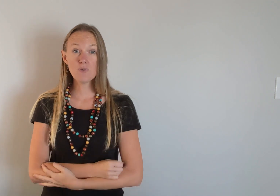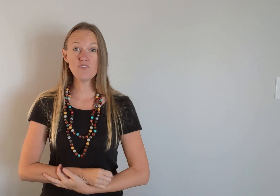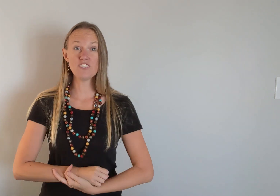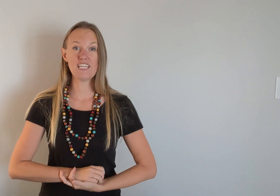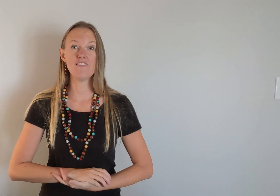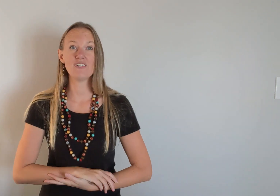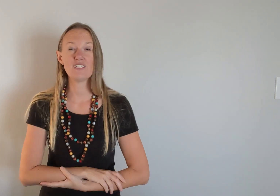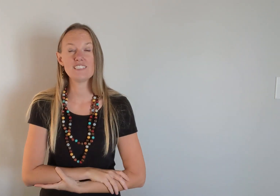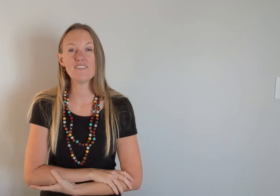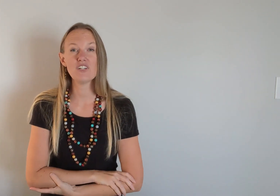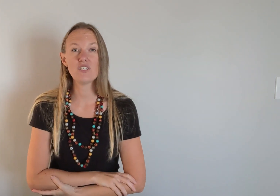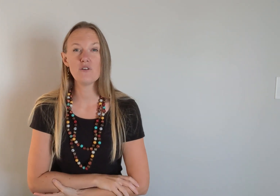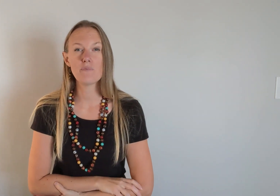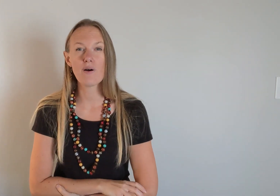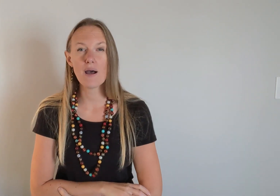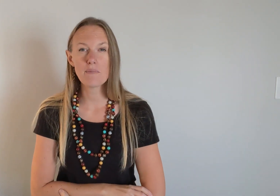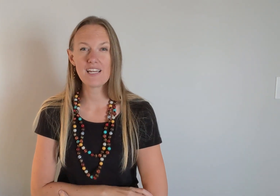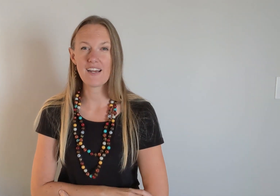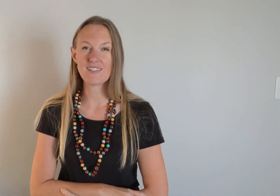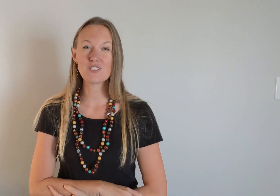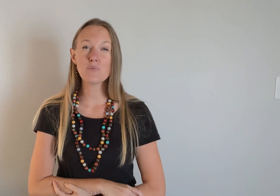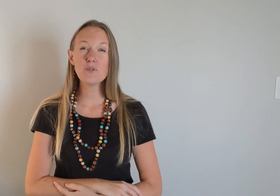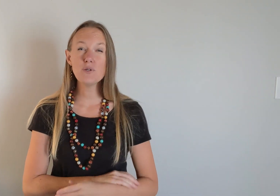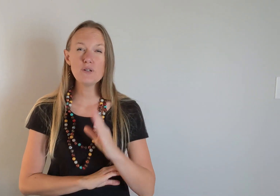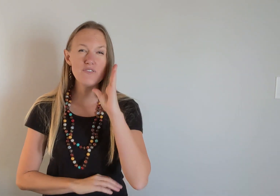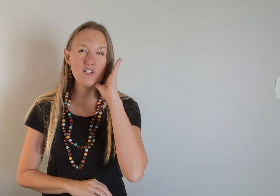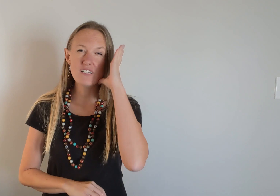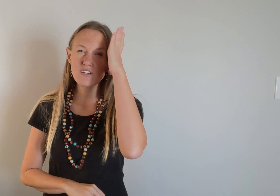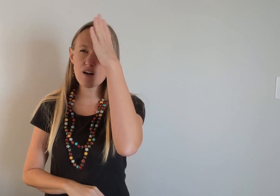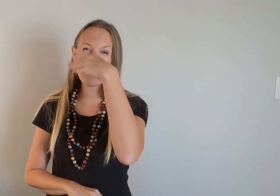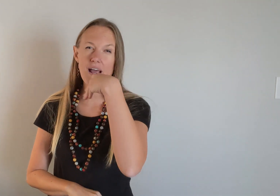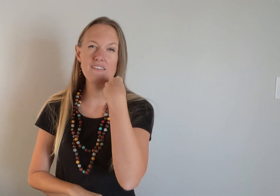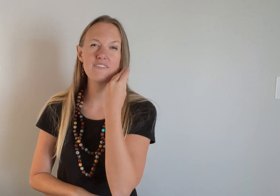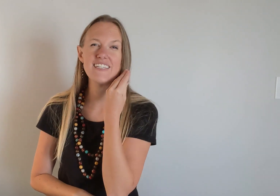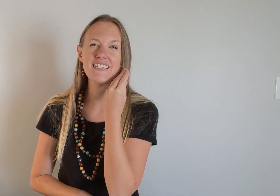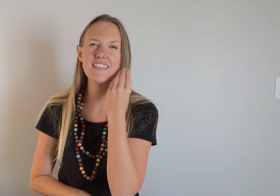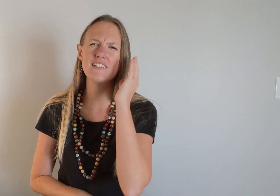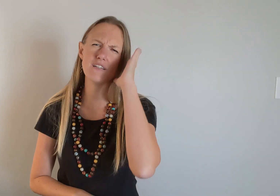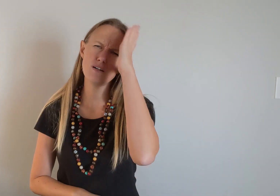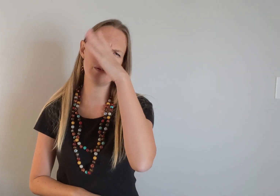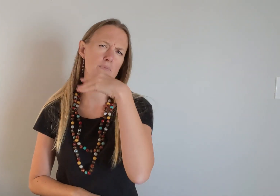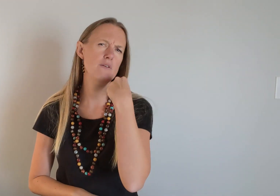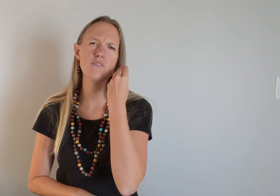Beautiful Savior, you have brought me near. So beautiful, you go around the face like this. Oh,